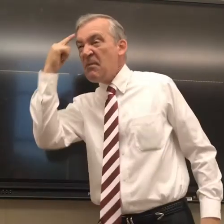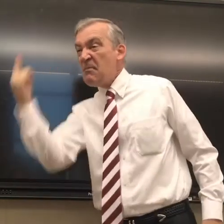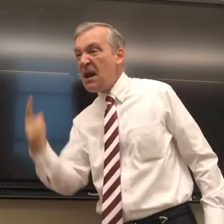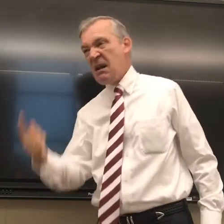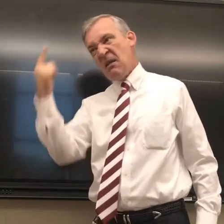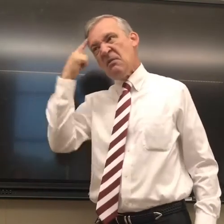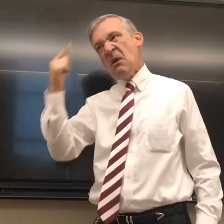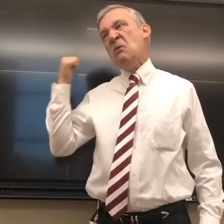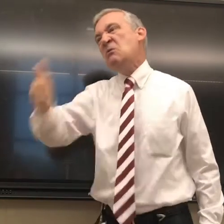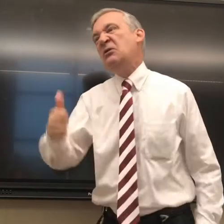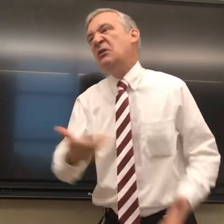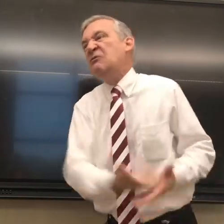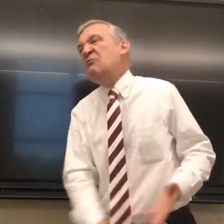rich."